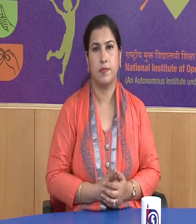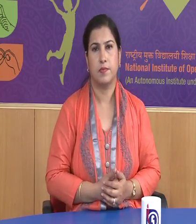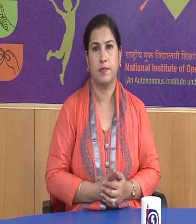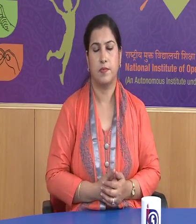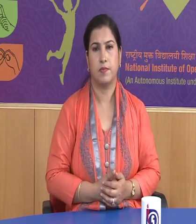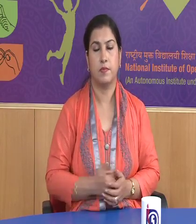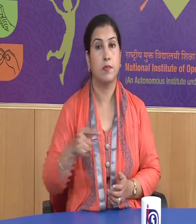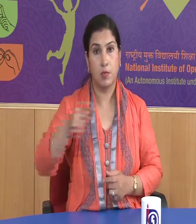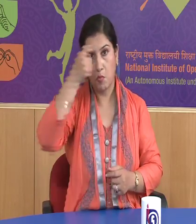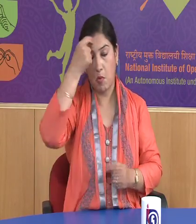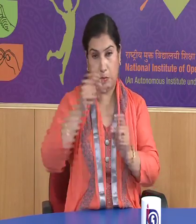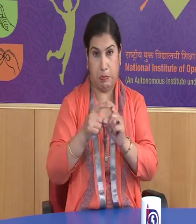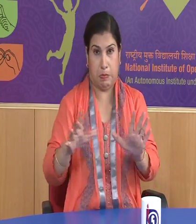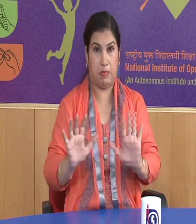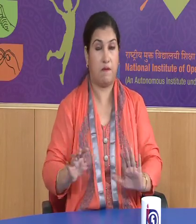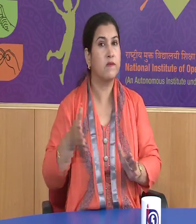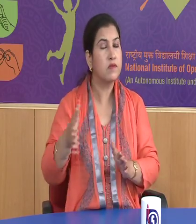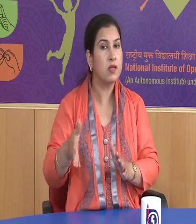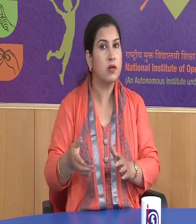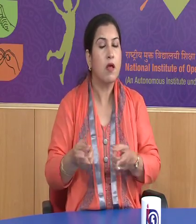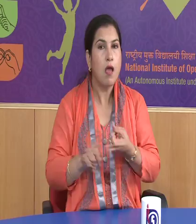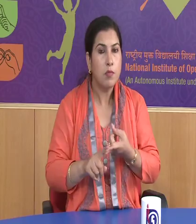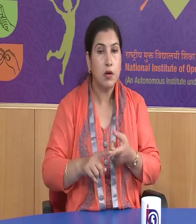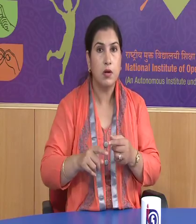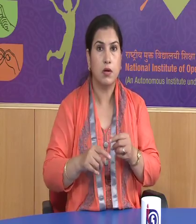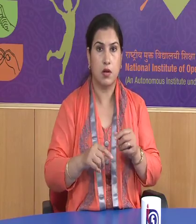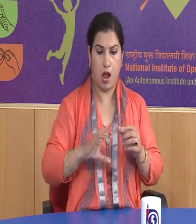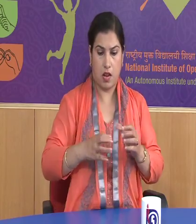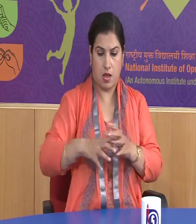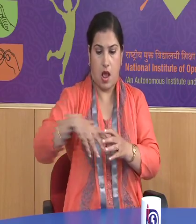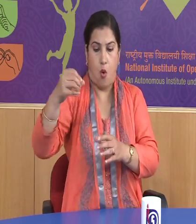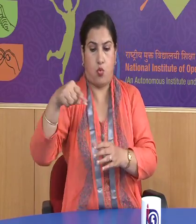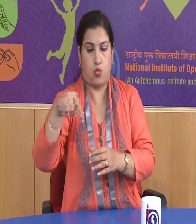those dangers that take place outside the country.